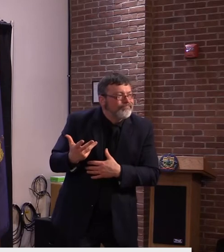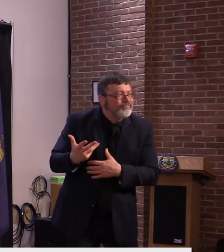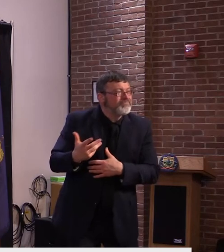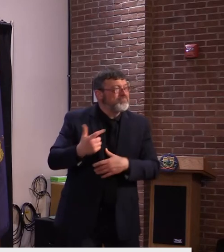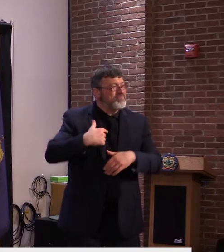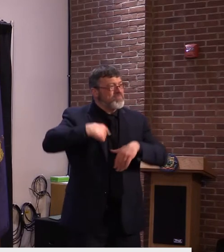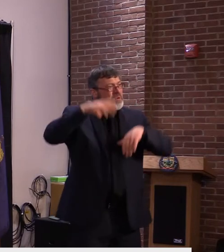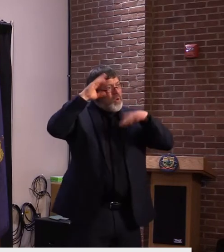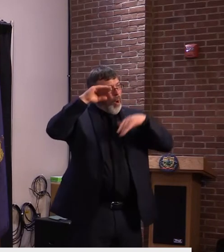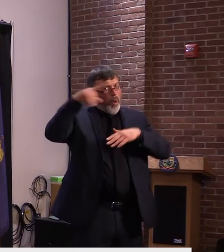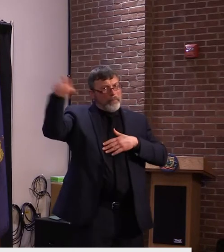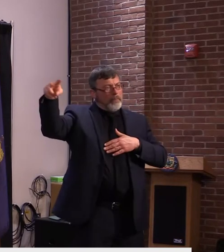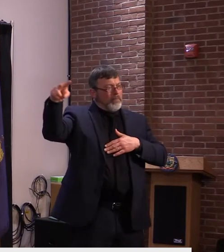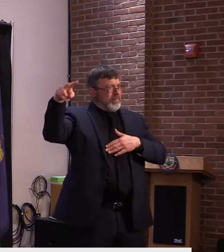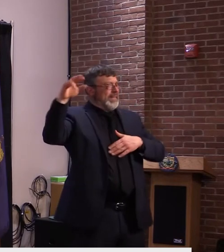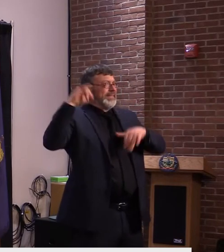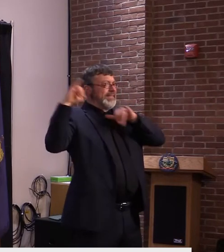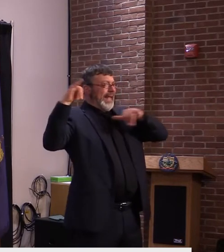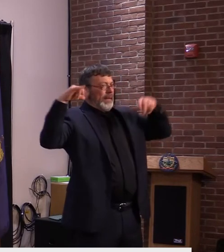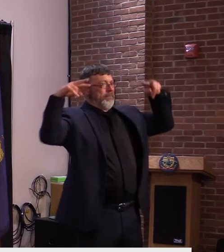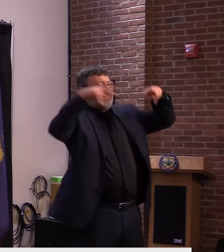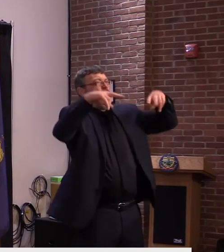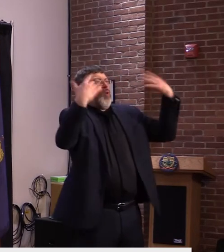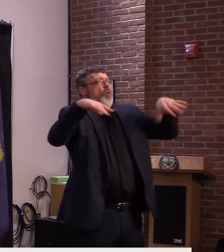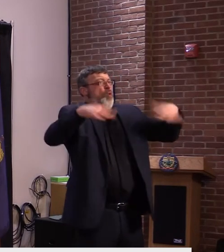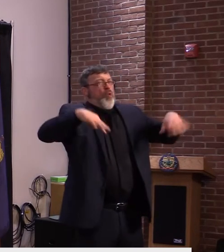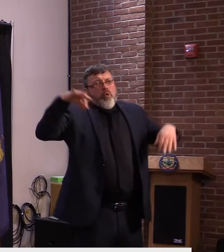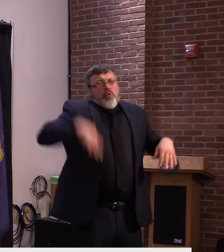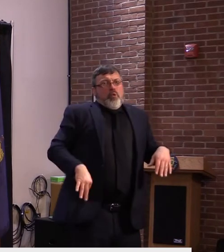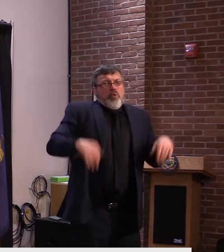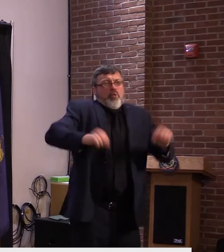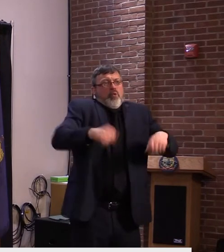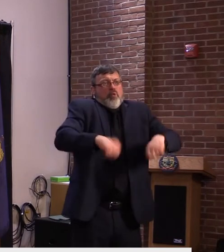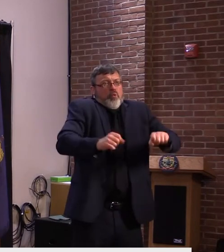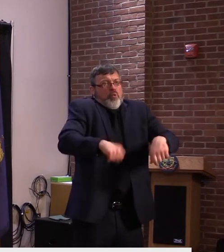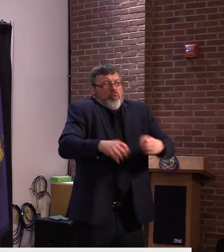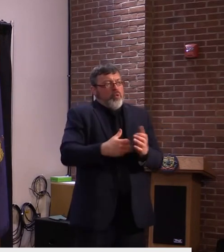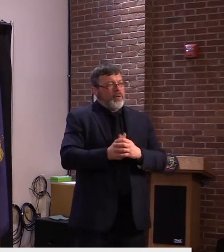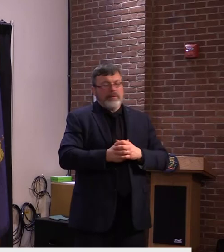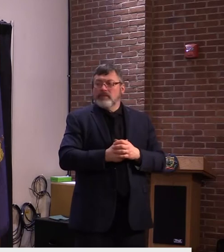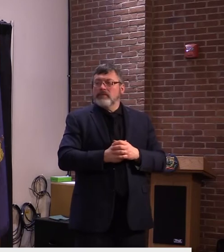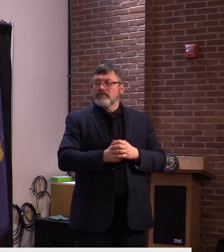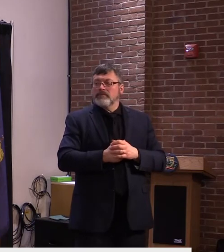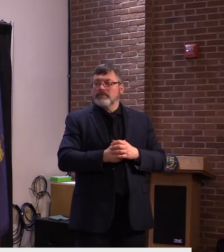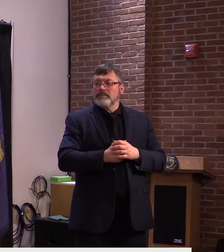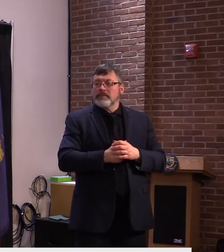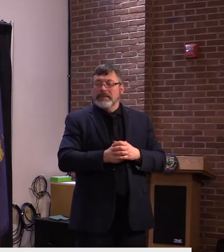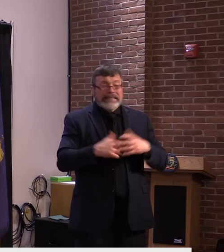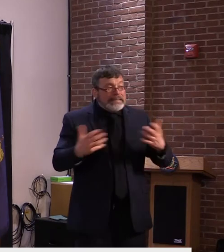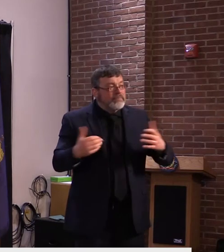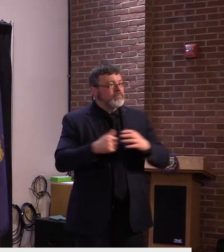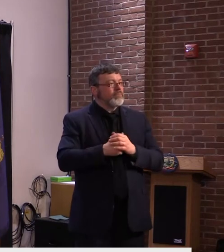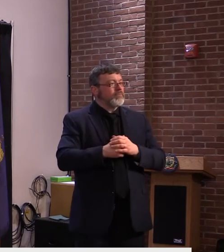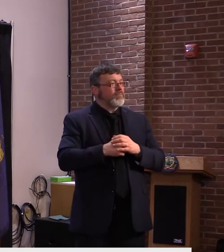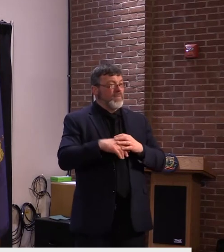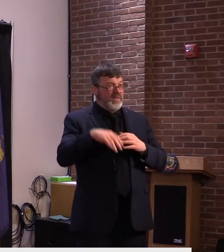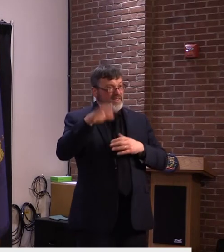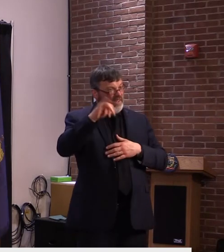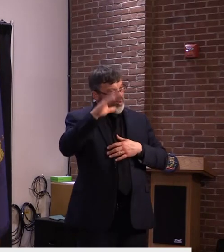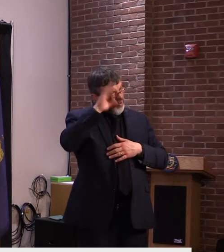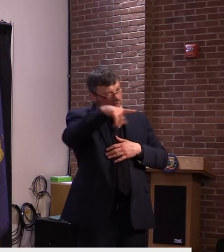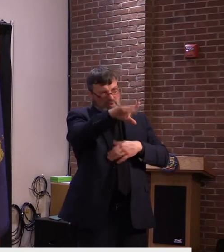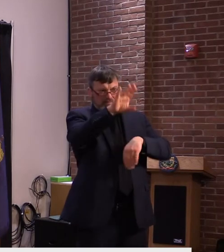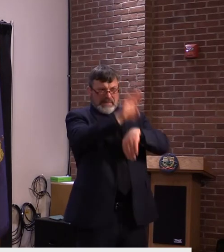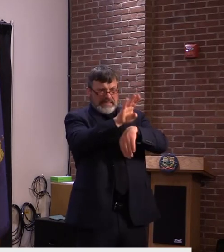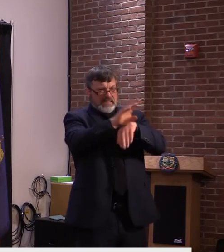merits in doing so. I would assume some of your businesses would benefit from this as well, Tim.